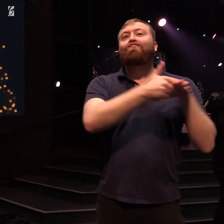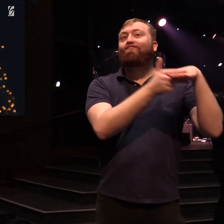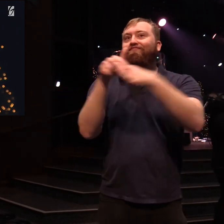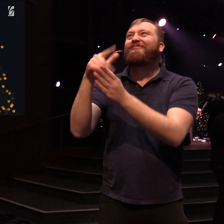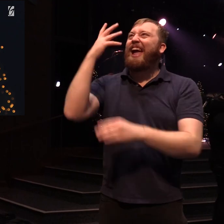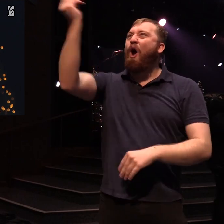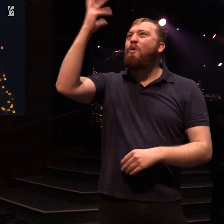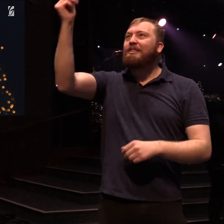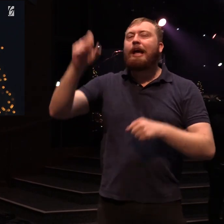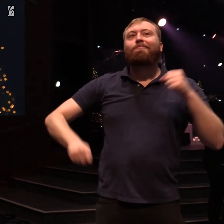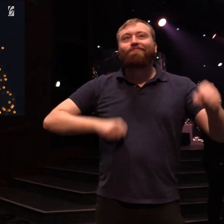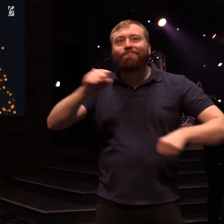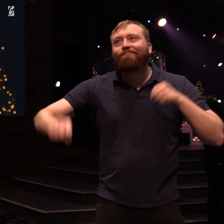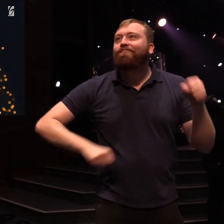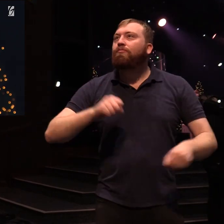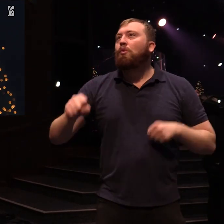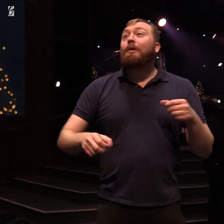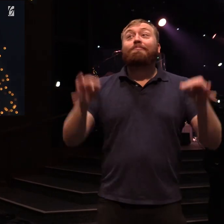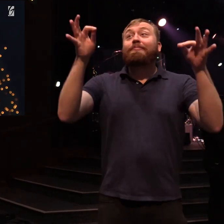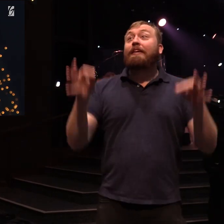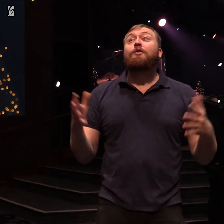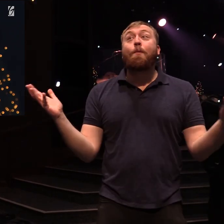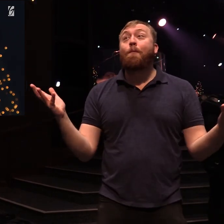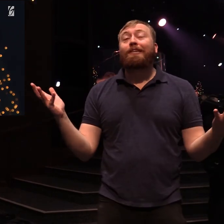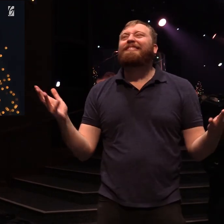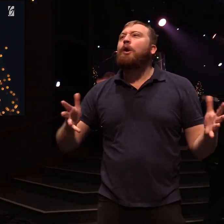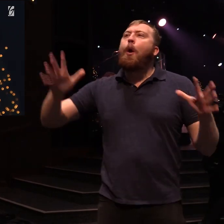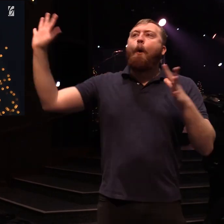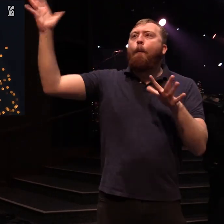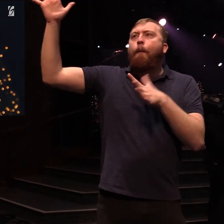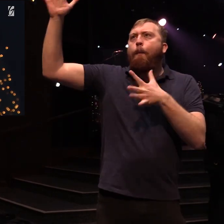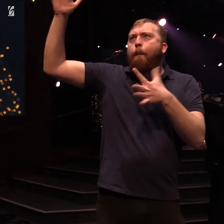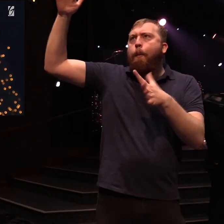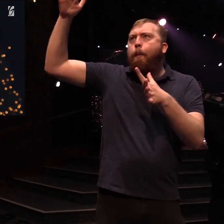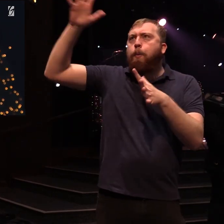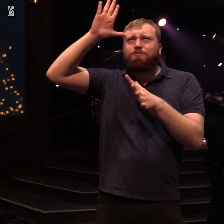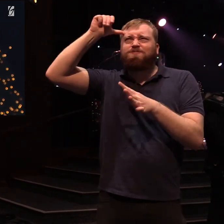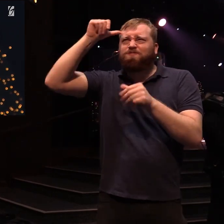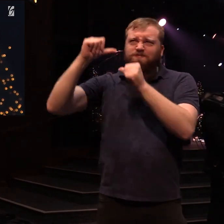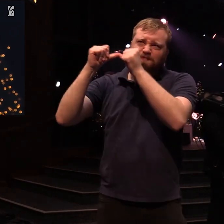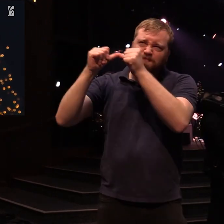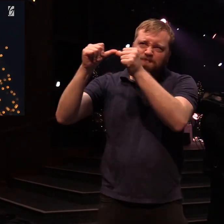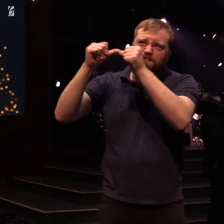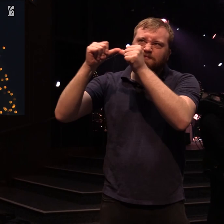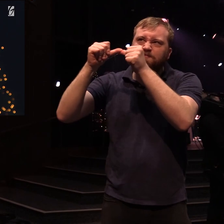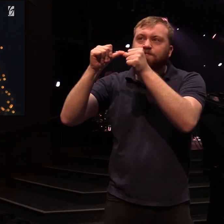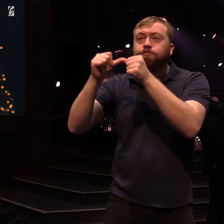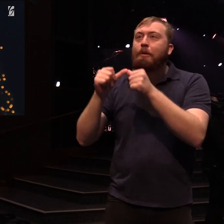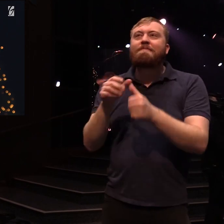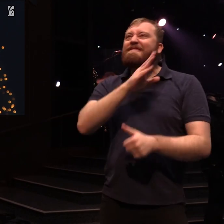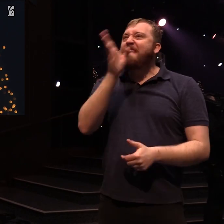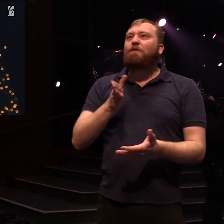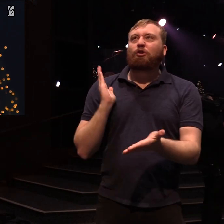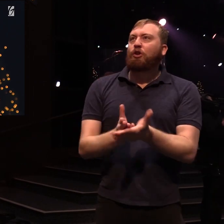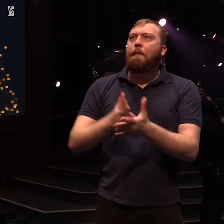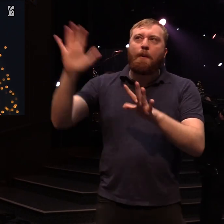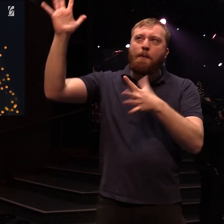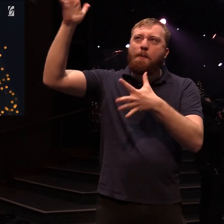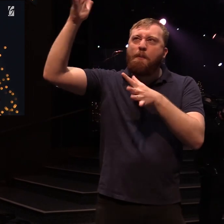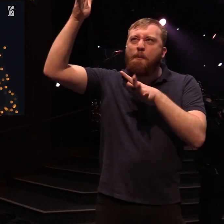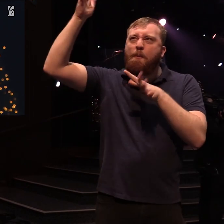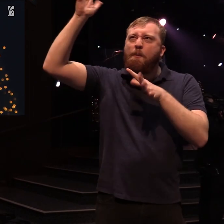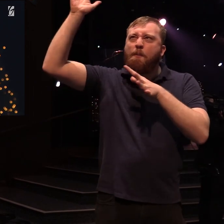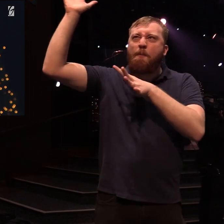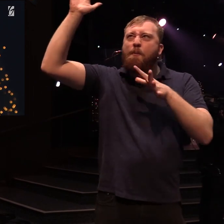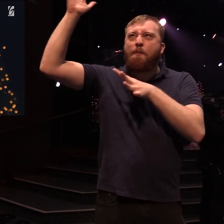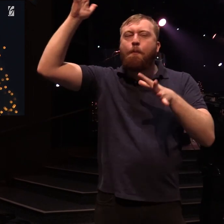is certain when you're cycling is the wind is relentless, is a relentless foe, doesn't ever stop. And I was thinking how